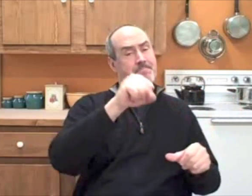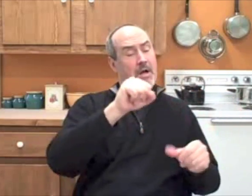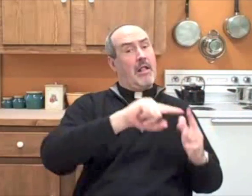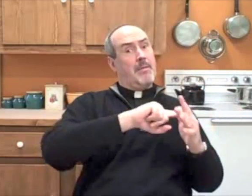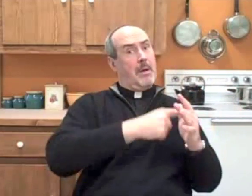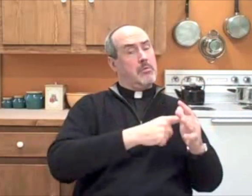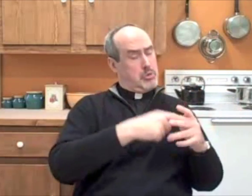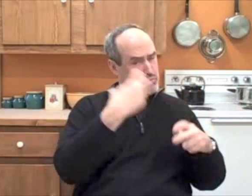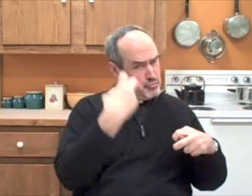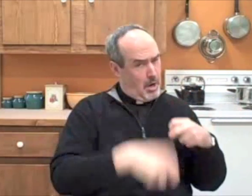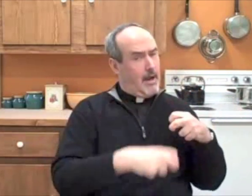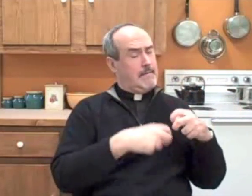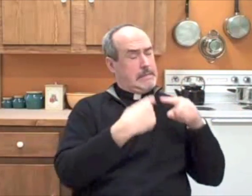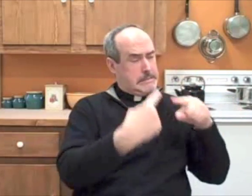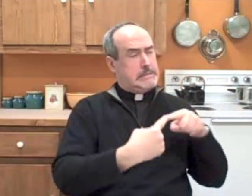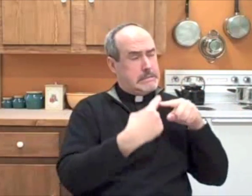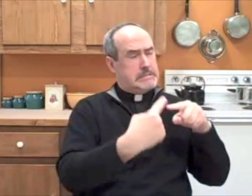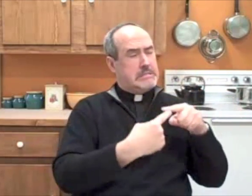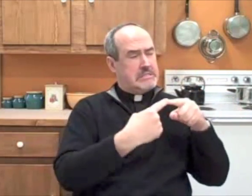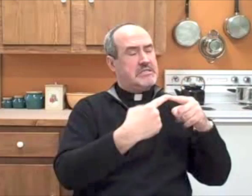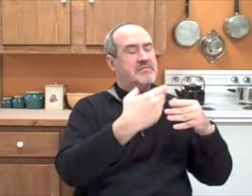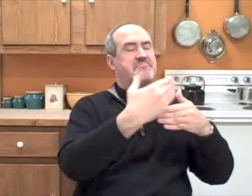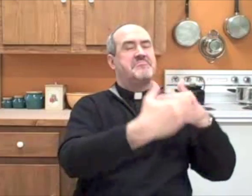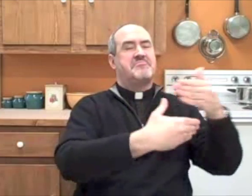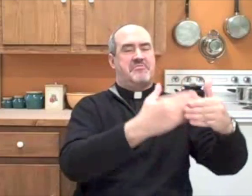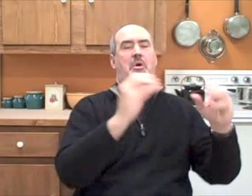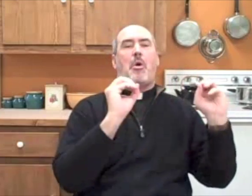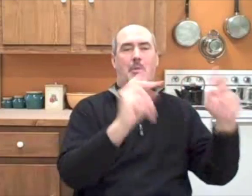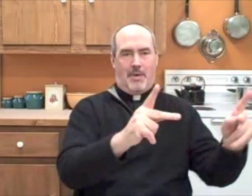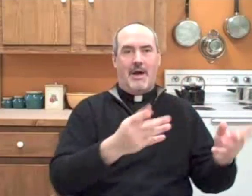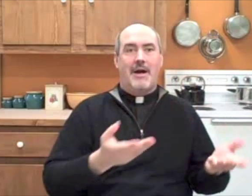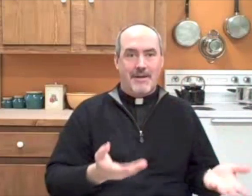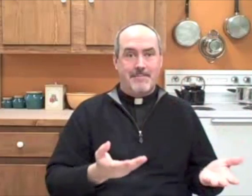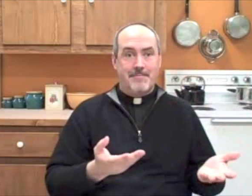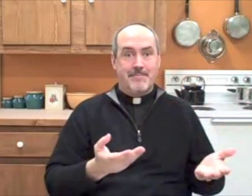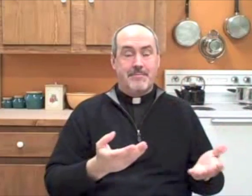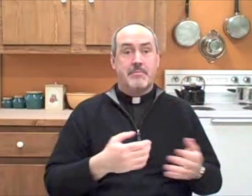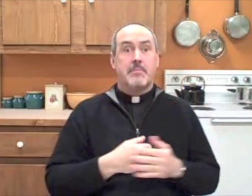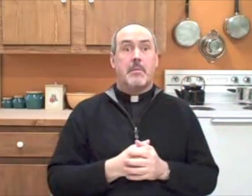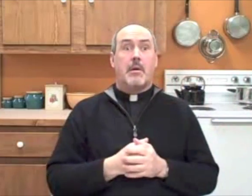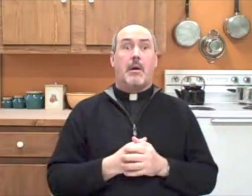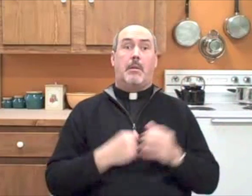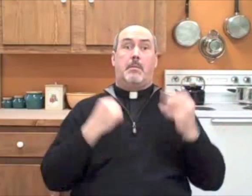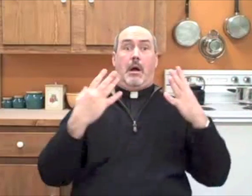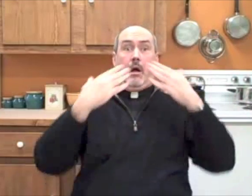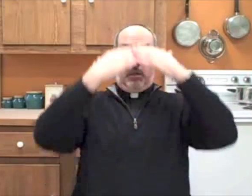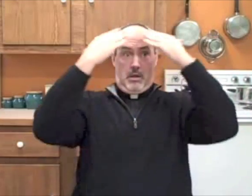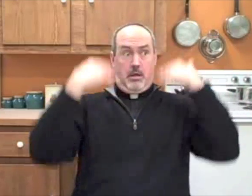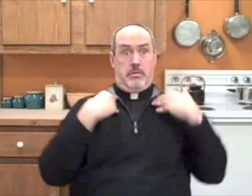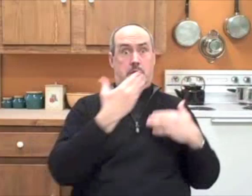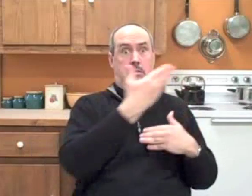and stayed there. At the beginning it was very difficult, but she ended up doing just